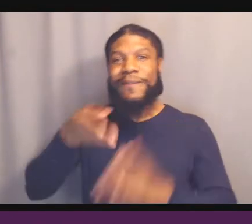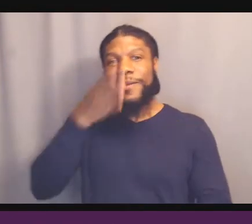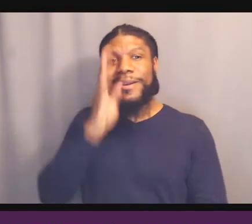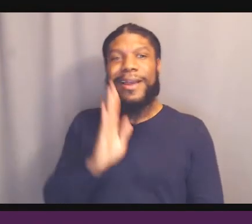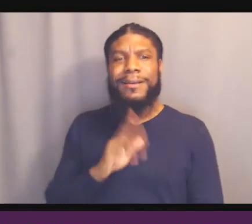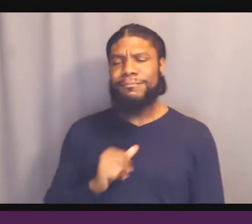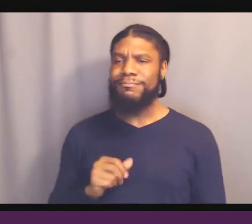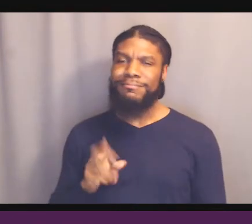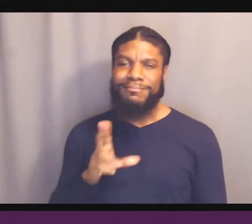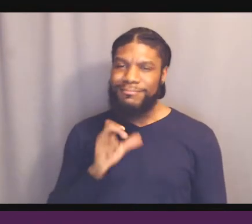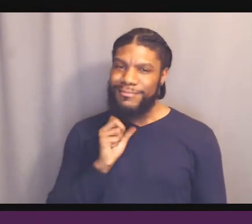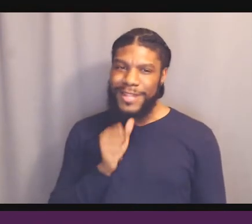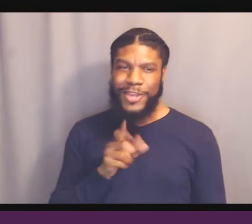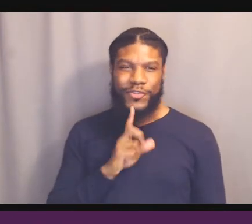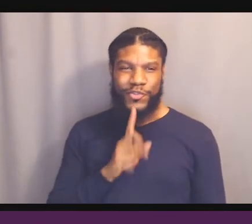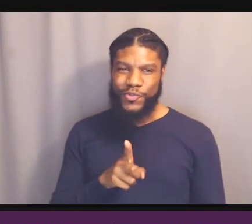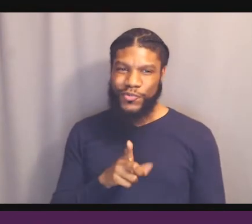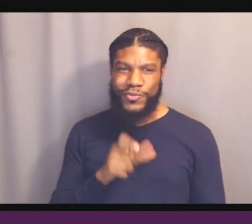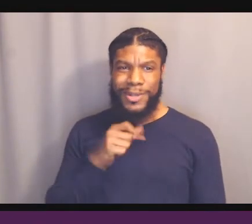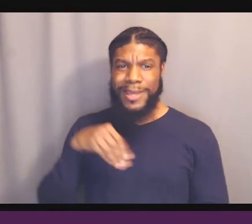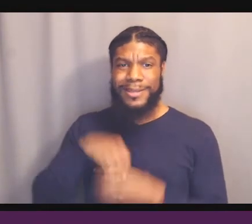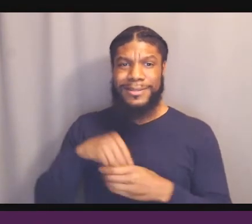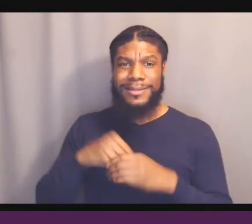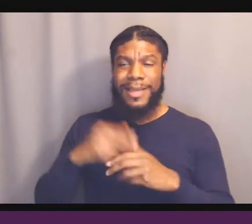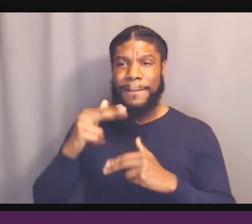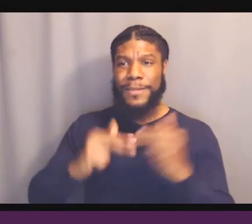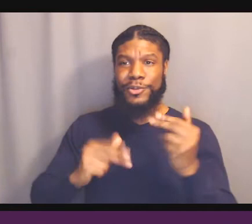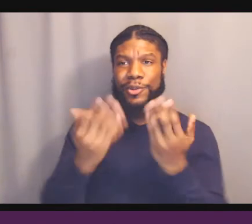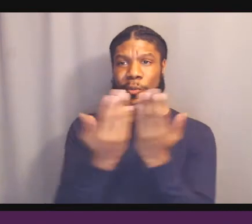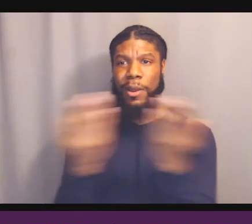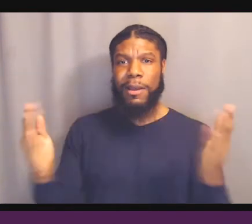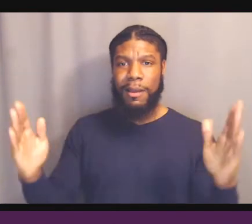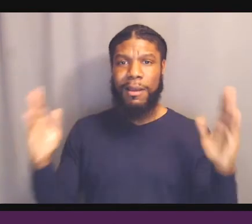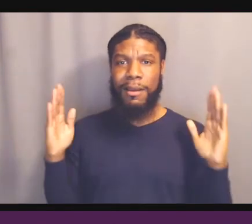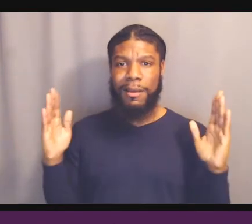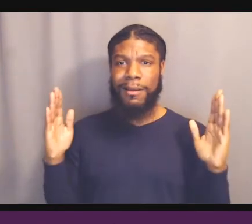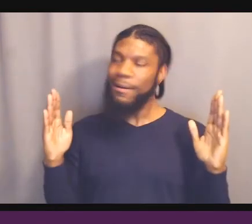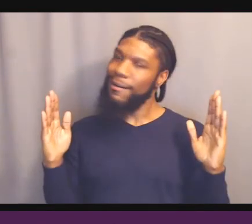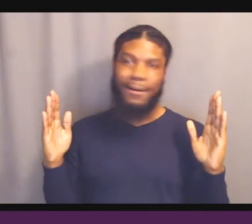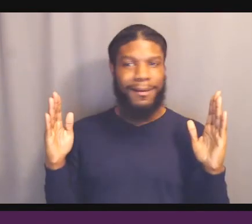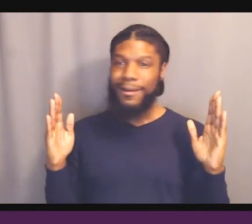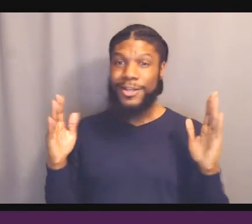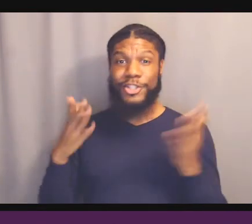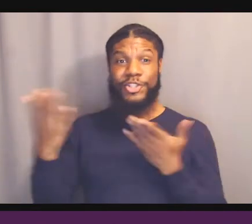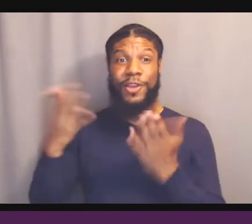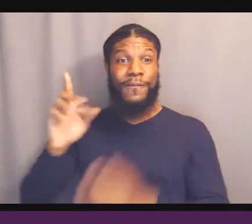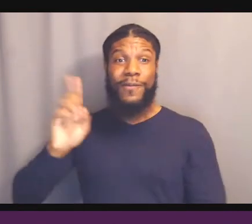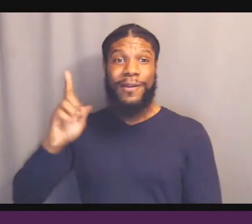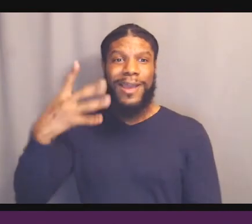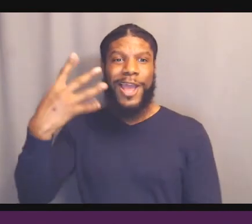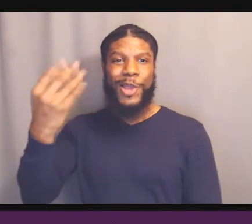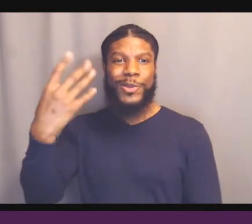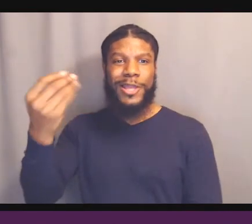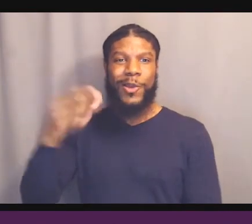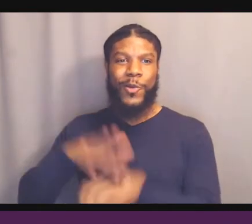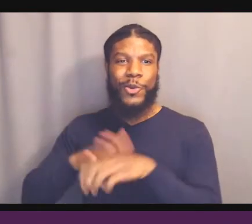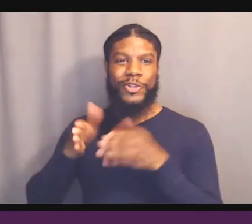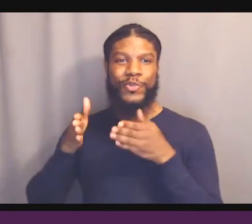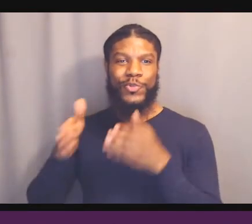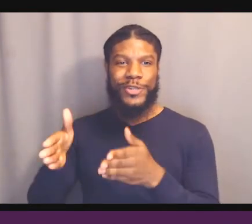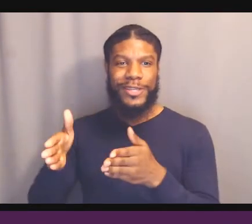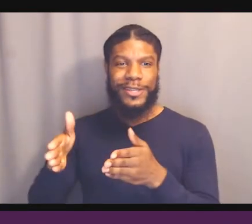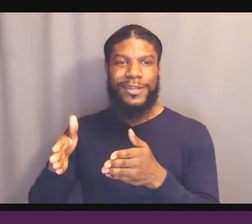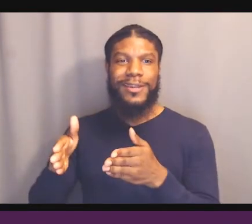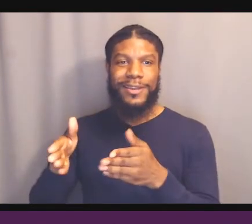don't serve God in the walls. You serve God in the street. We have